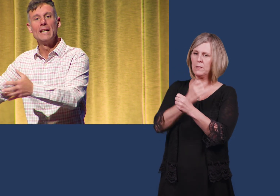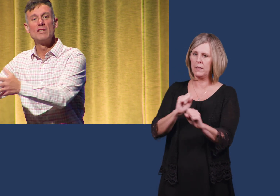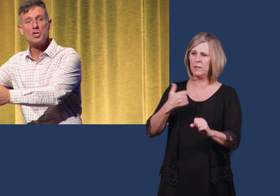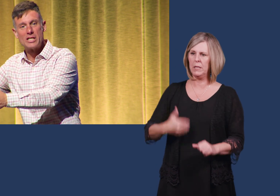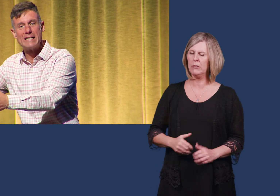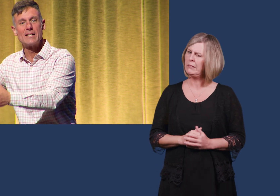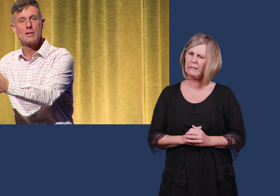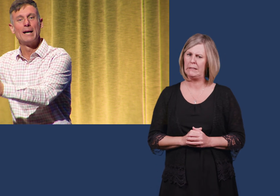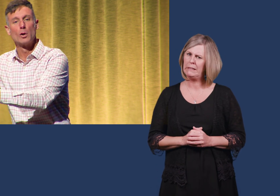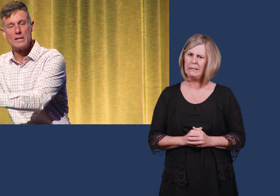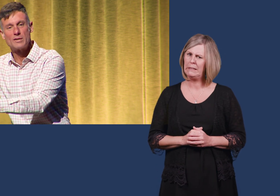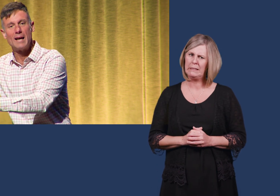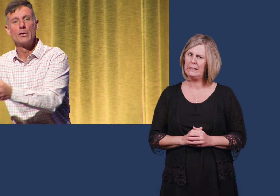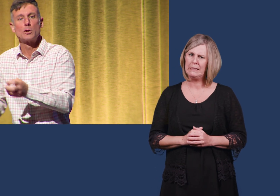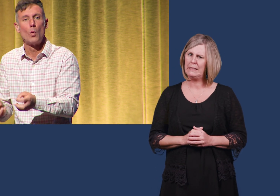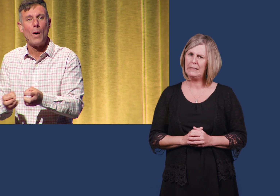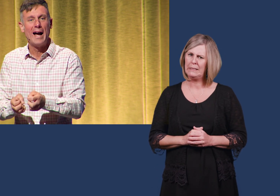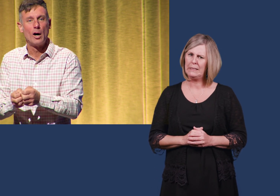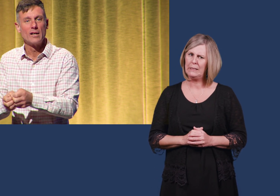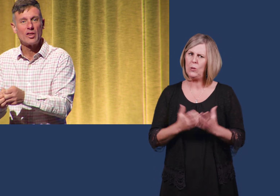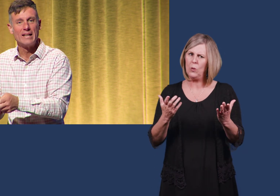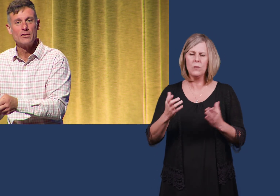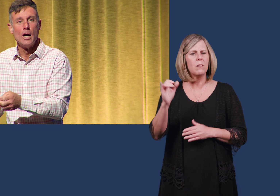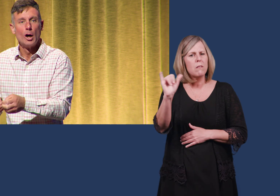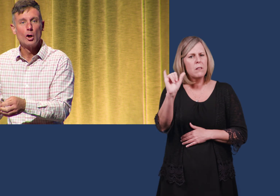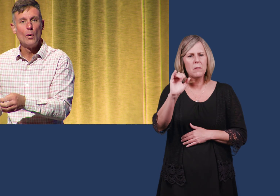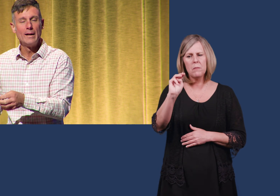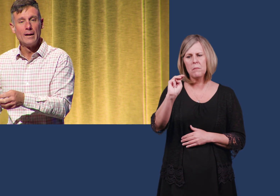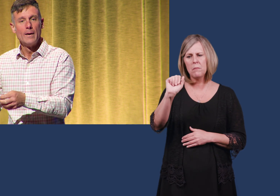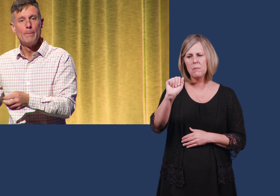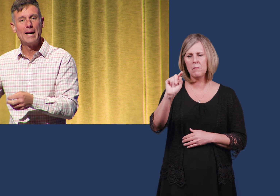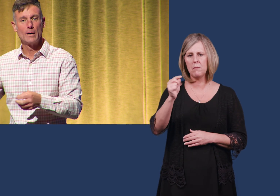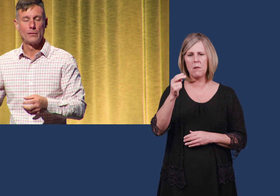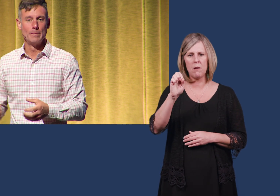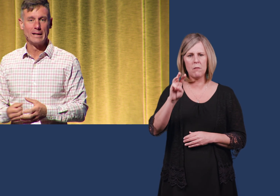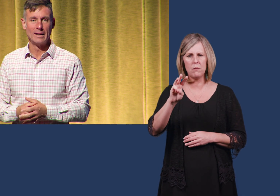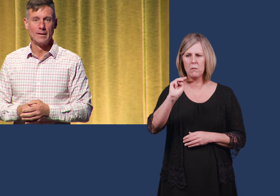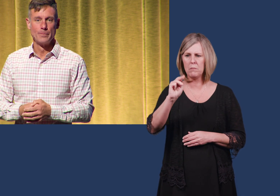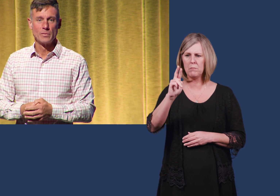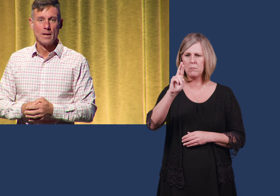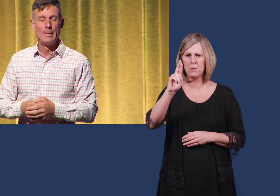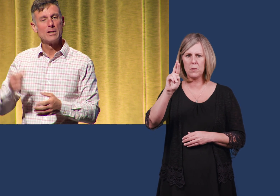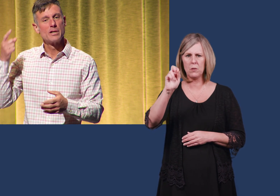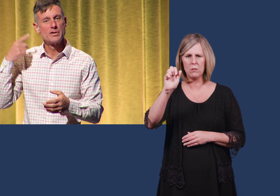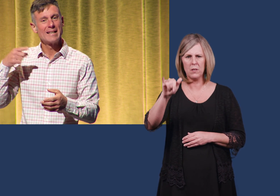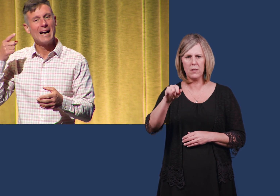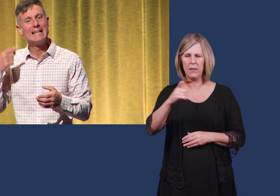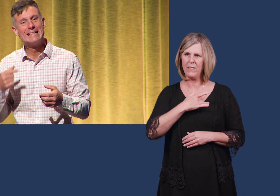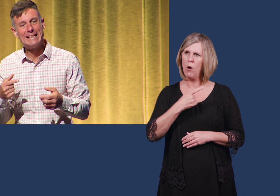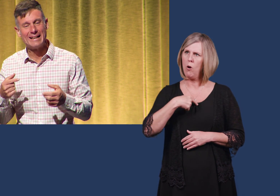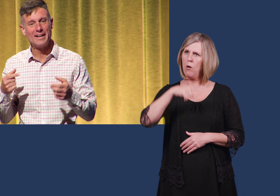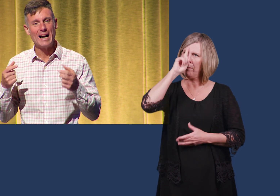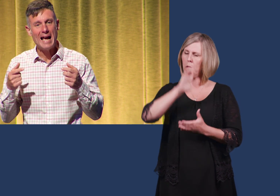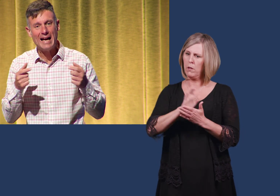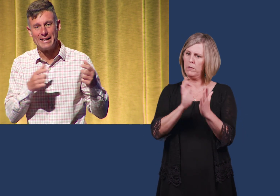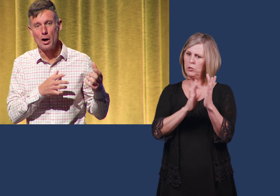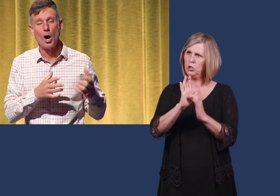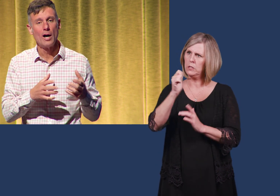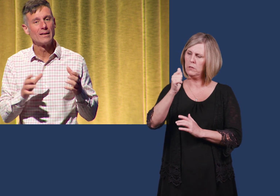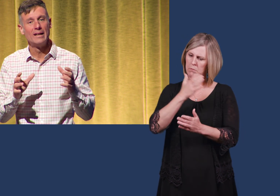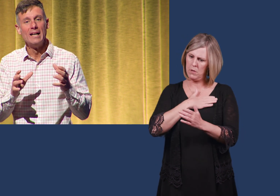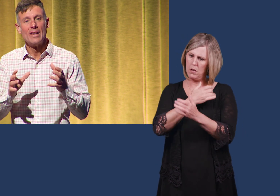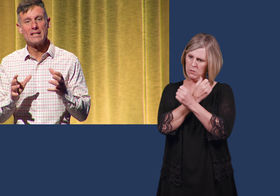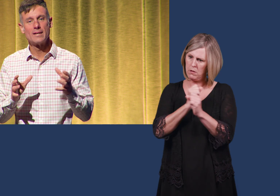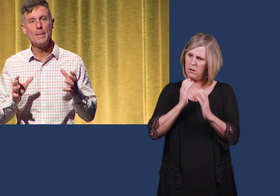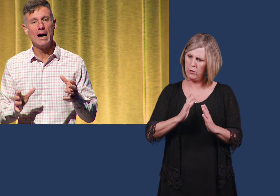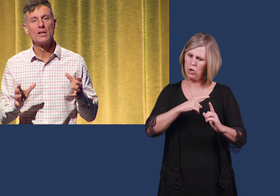I believed in Jesus as my Lord and Savior, so why aren't things going better for me? Because there's an idea in our head and our